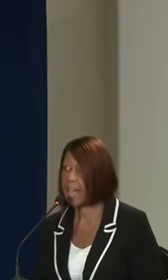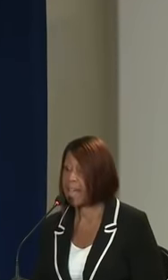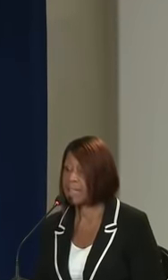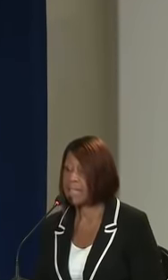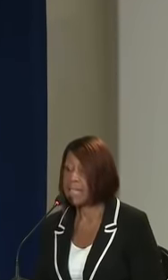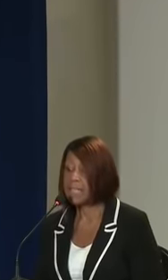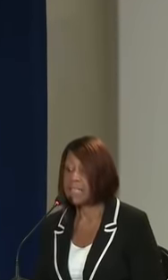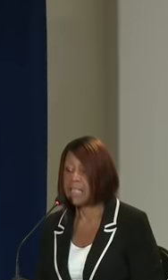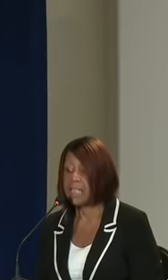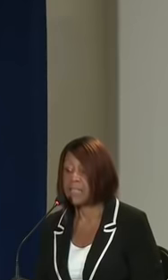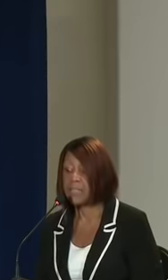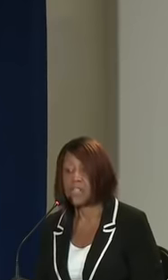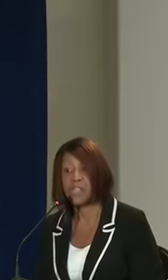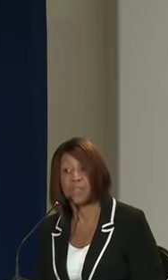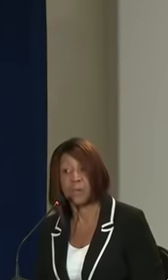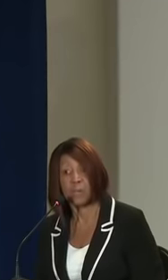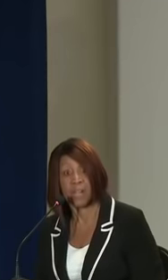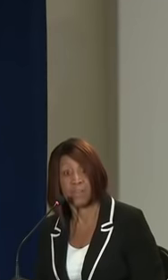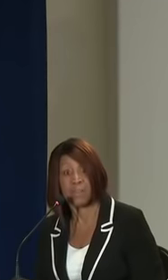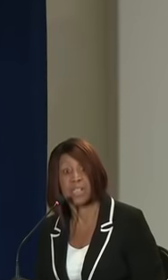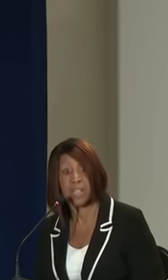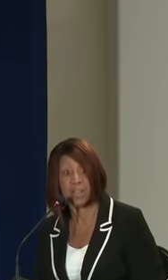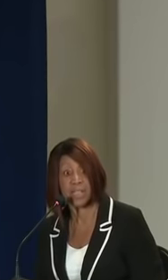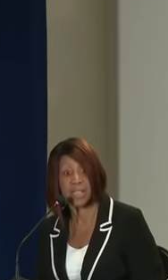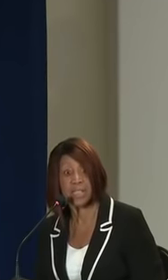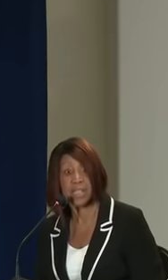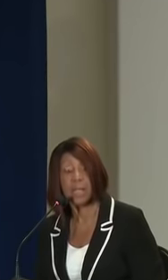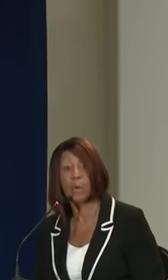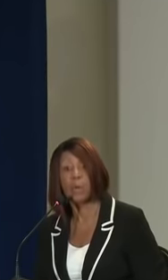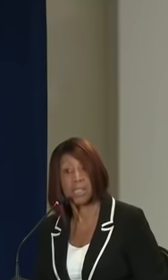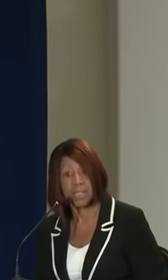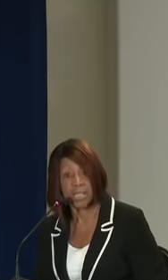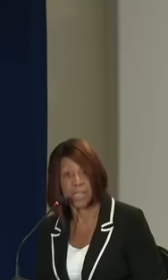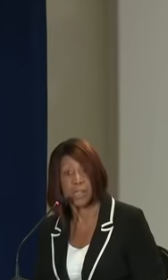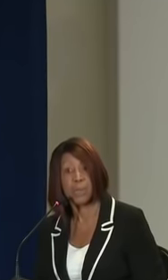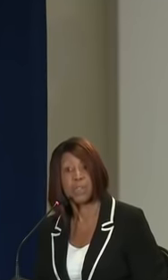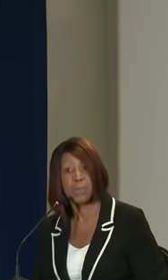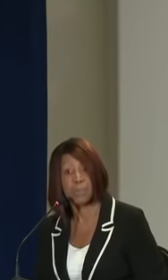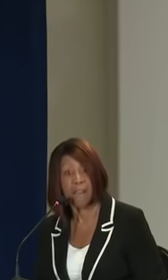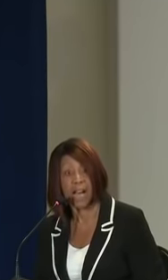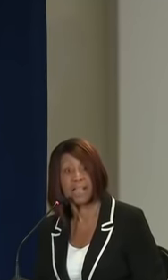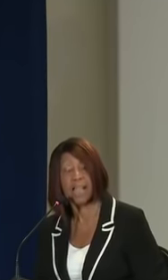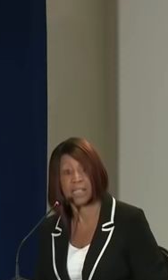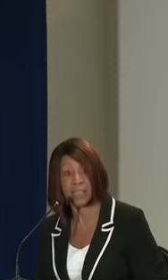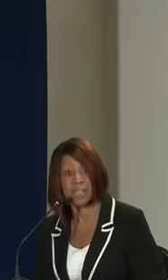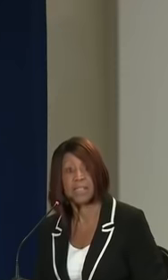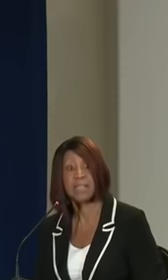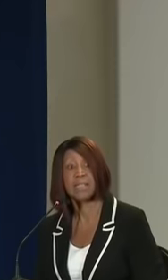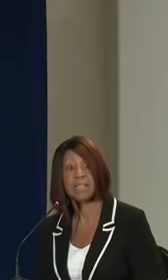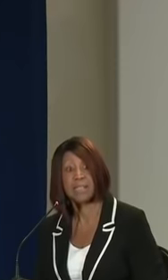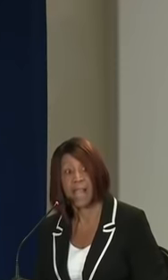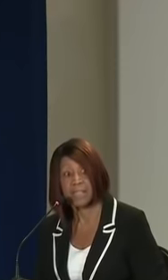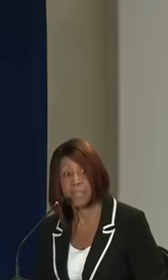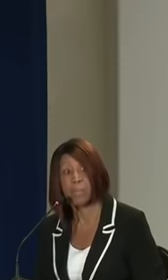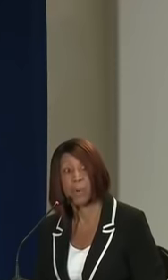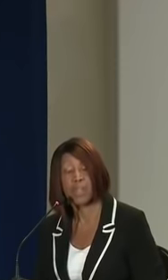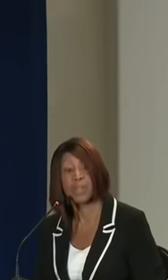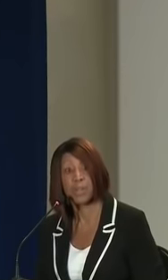state, and the Division of Local Government Services will continue to provide technical assistance